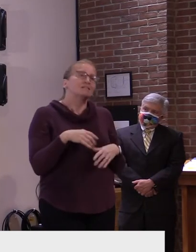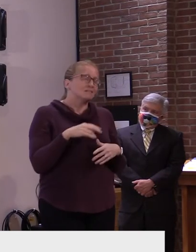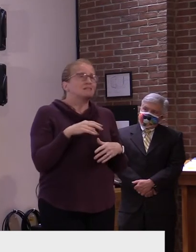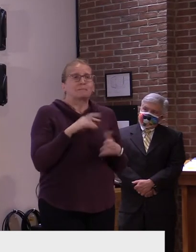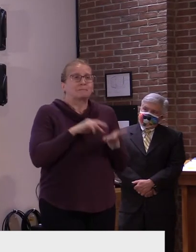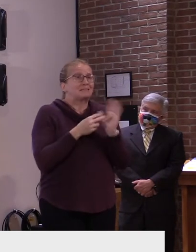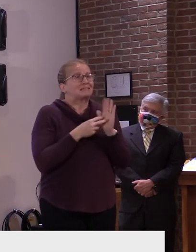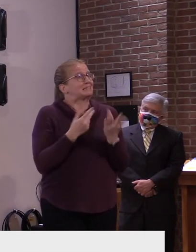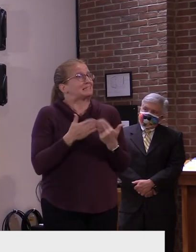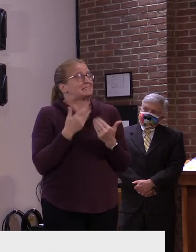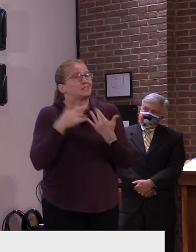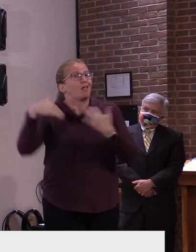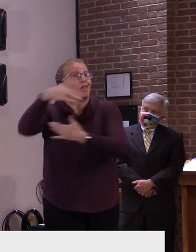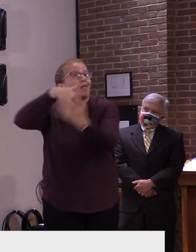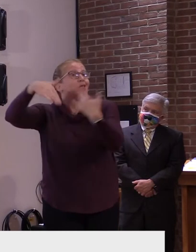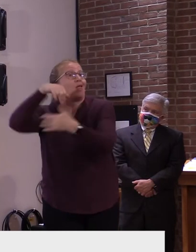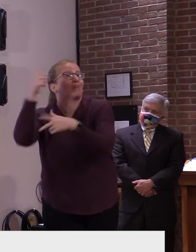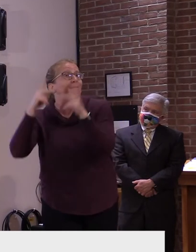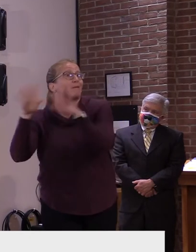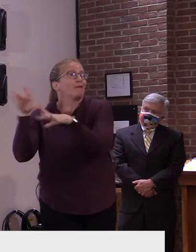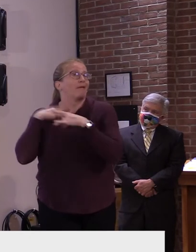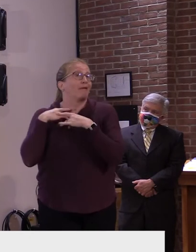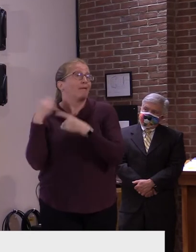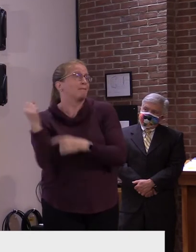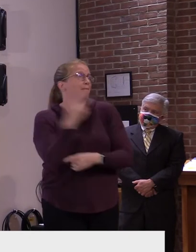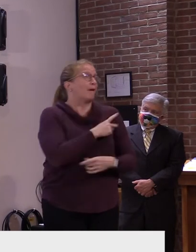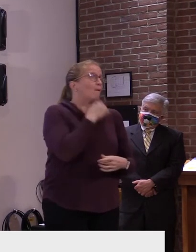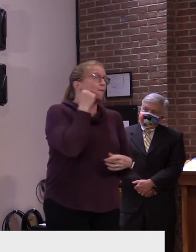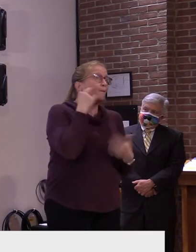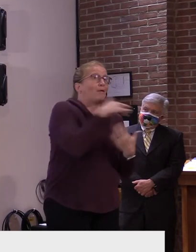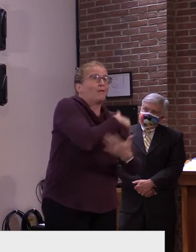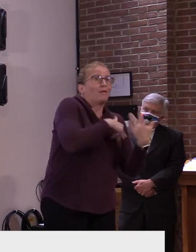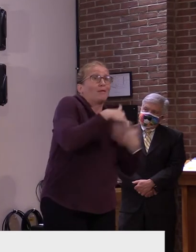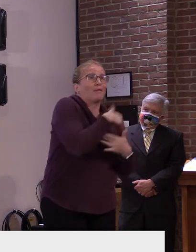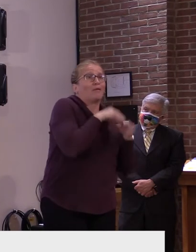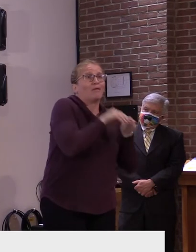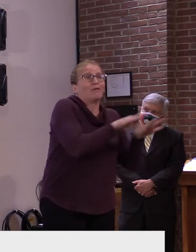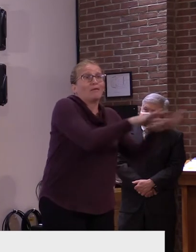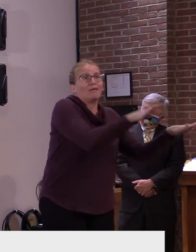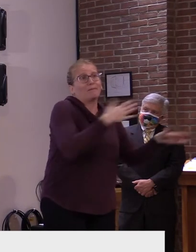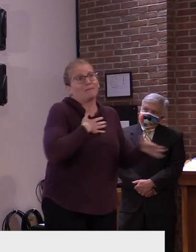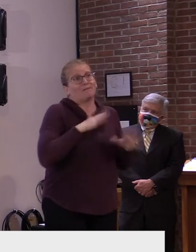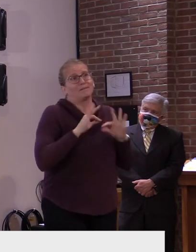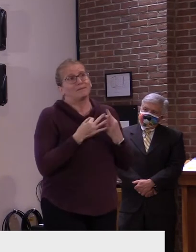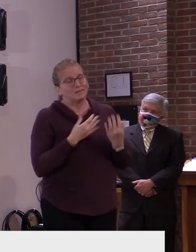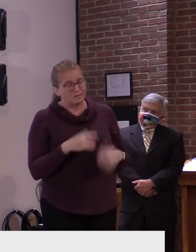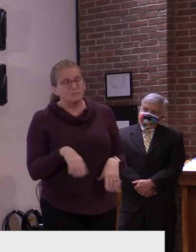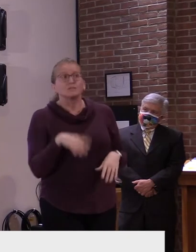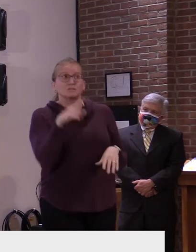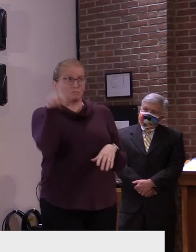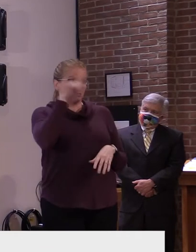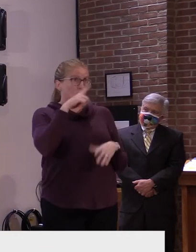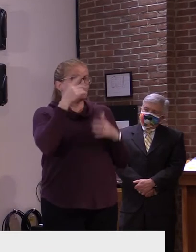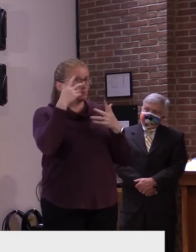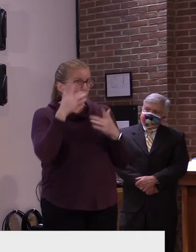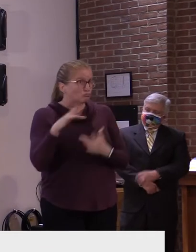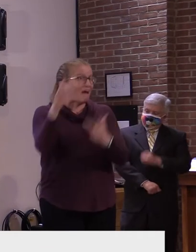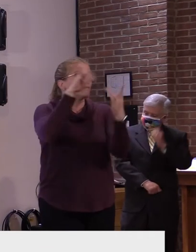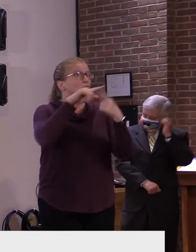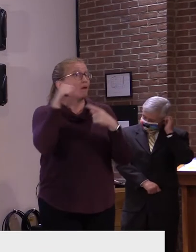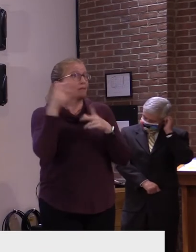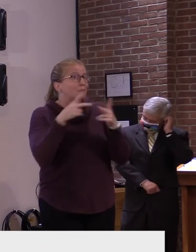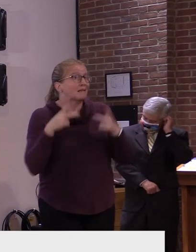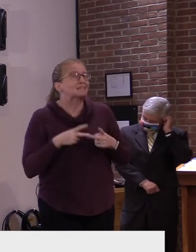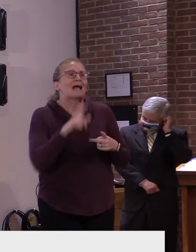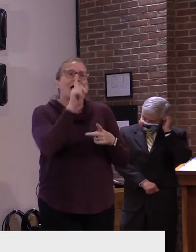now must remember one thing they need to follow vermont's quarantine rules no